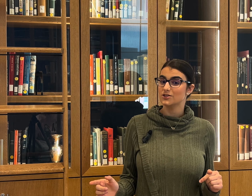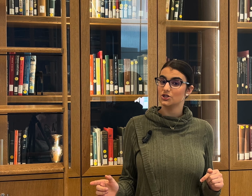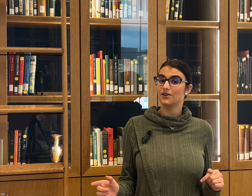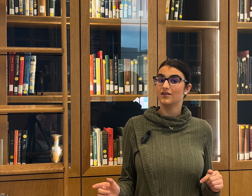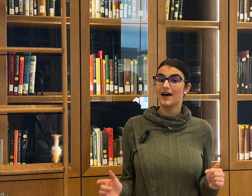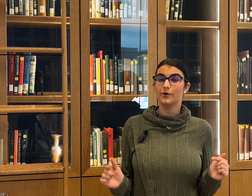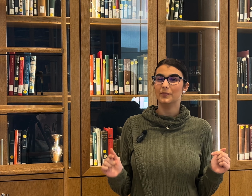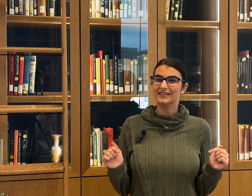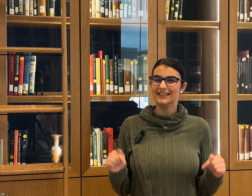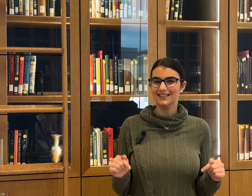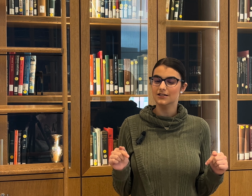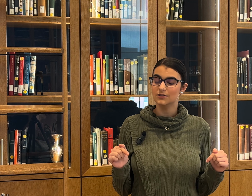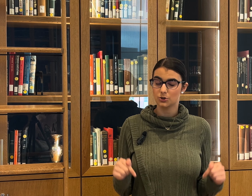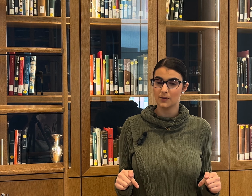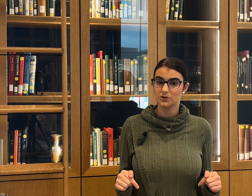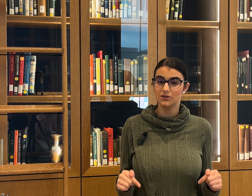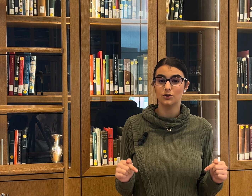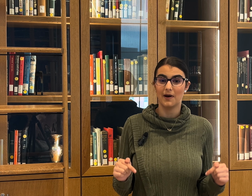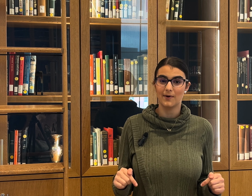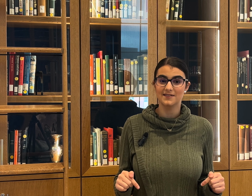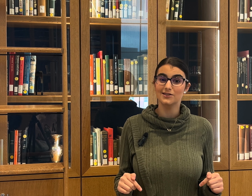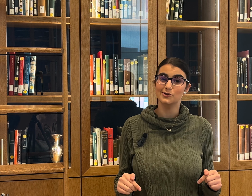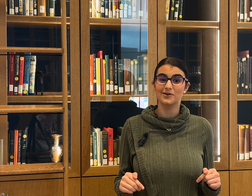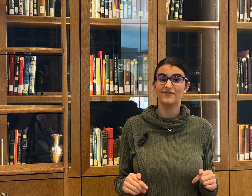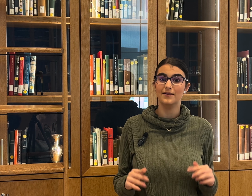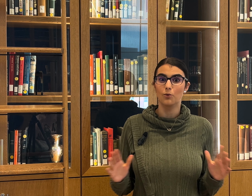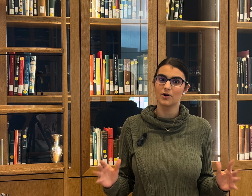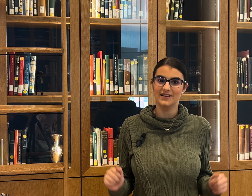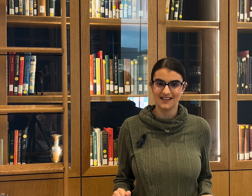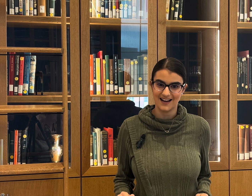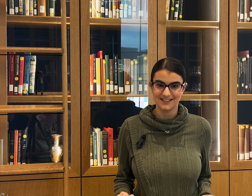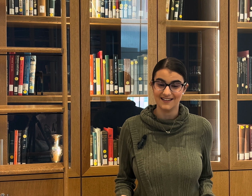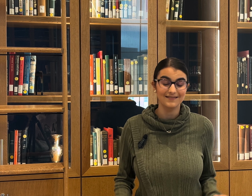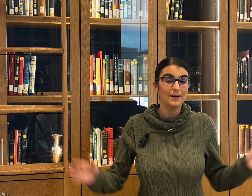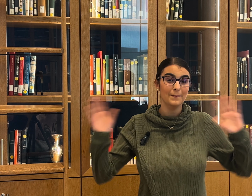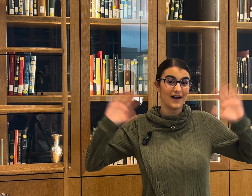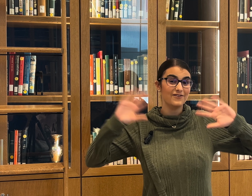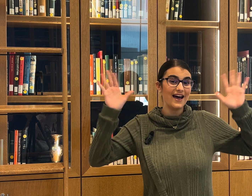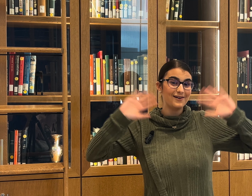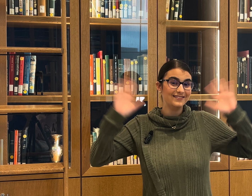channel, and there will be a link in the description to my website so you can find more amazing content. Bye for now.